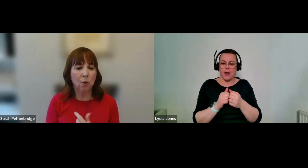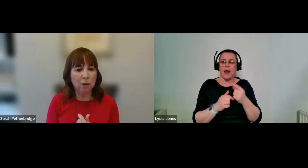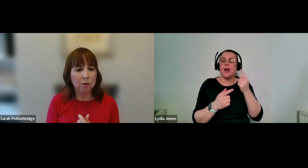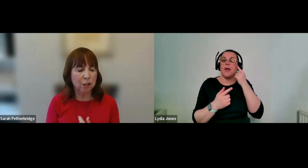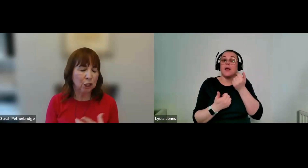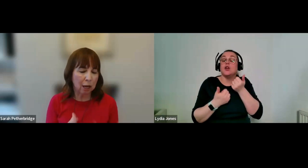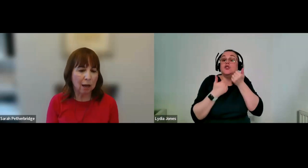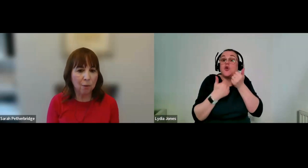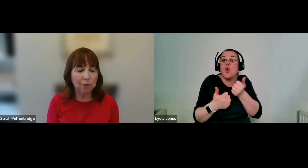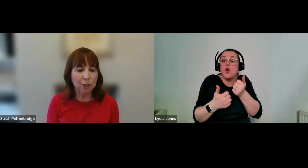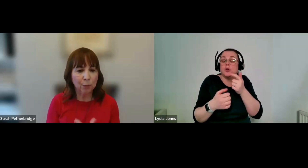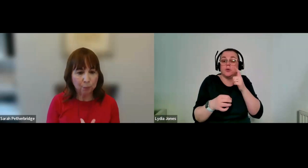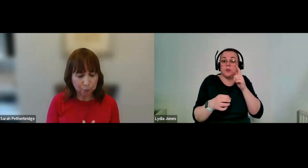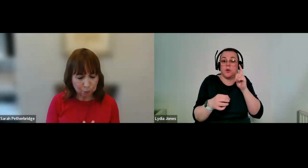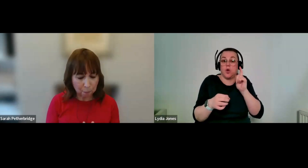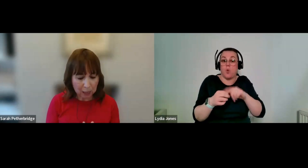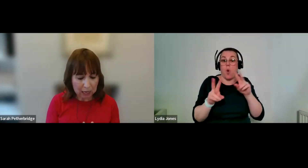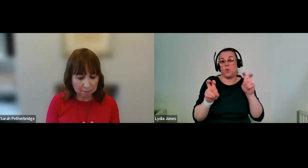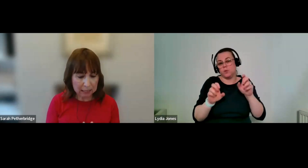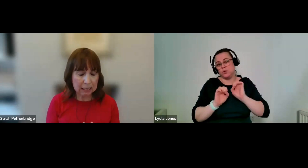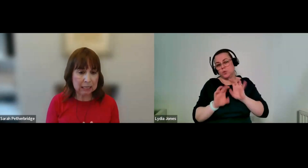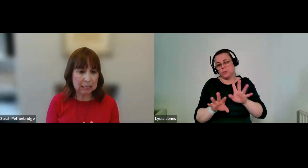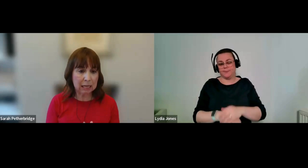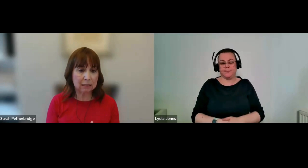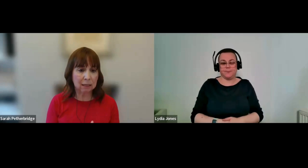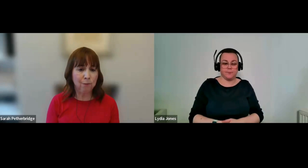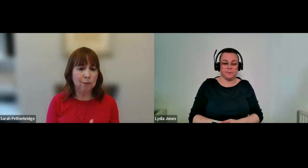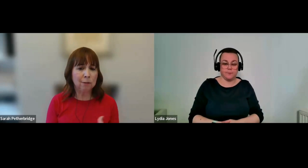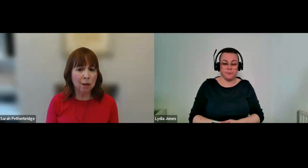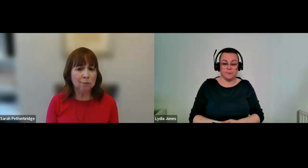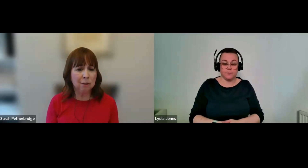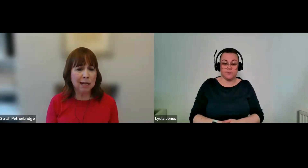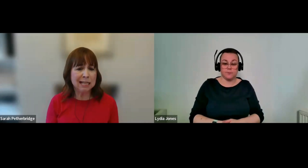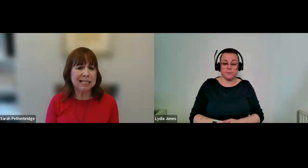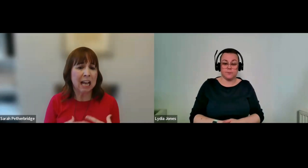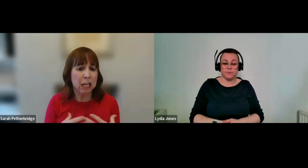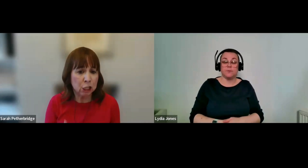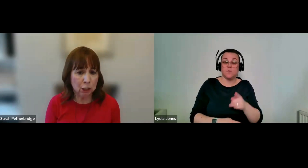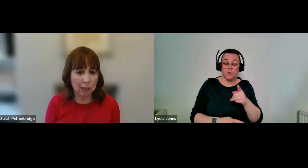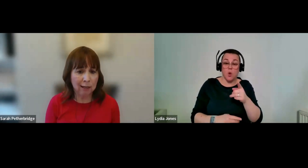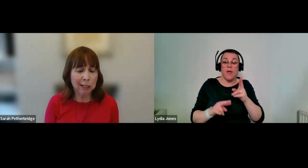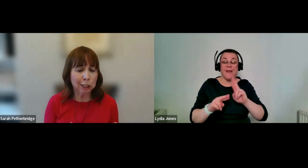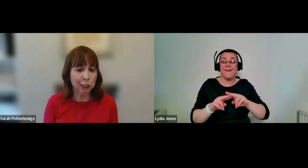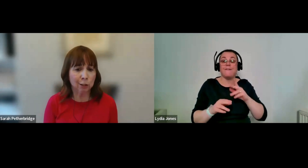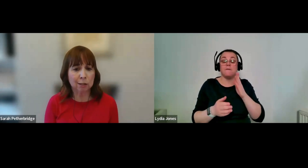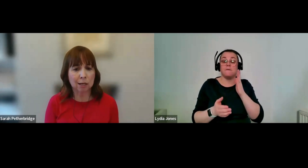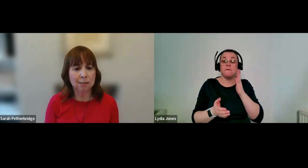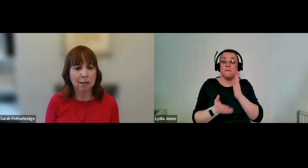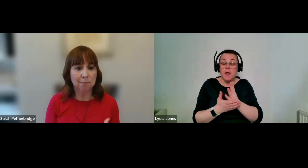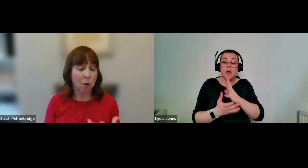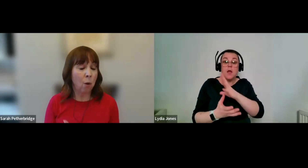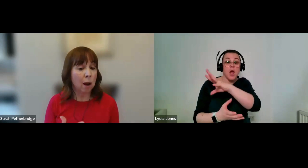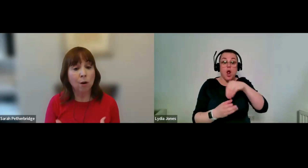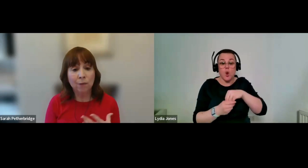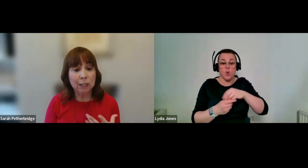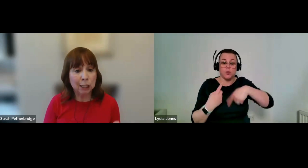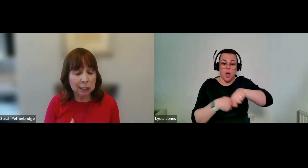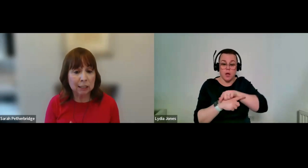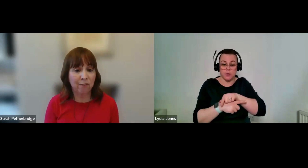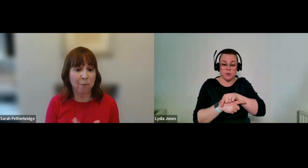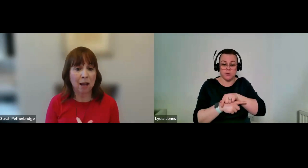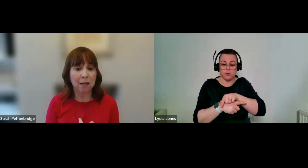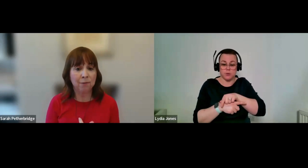good quote to share with you. And it basically said that if you don't intentionally include them by way